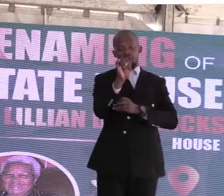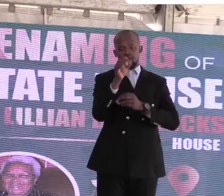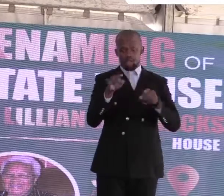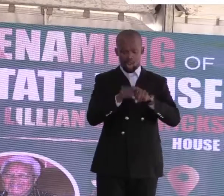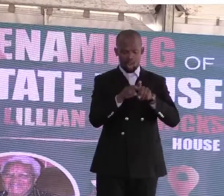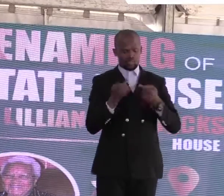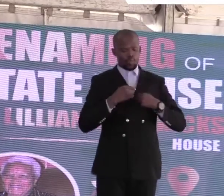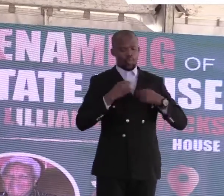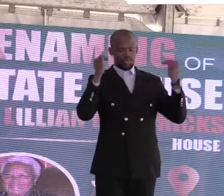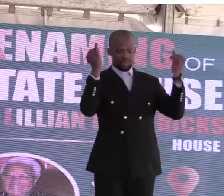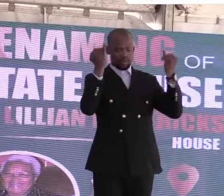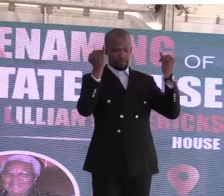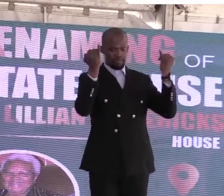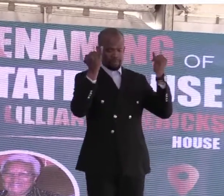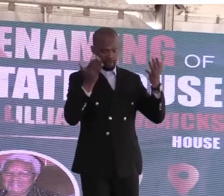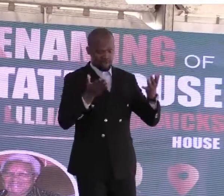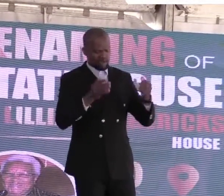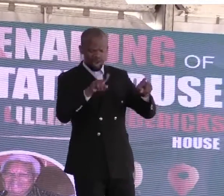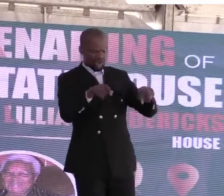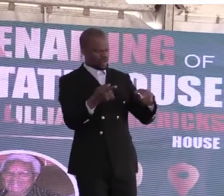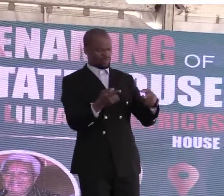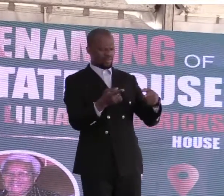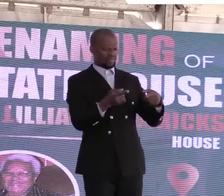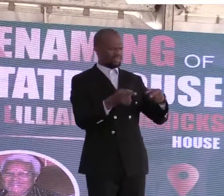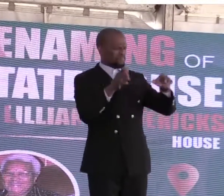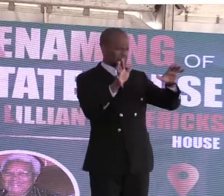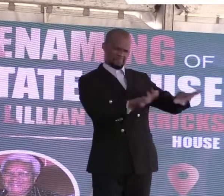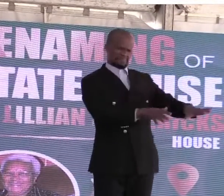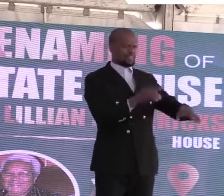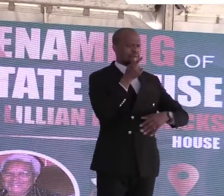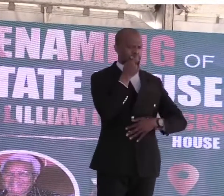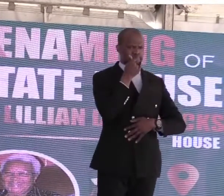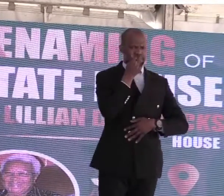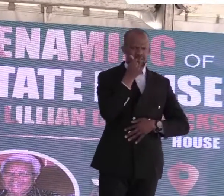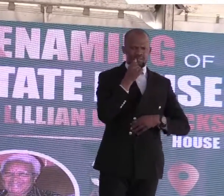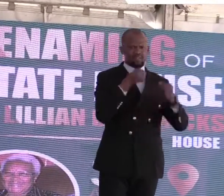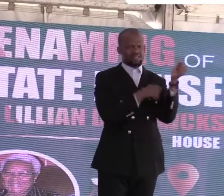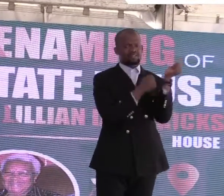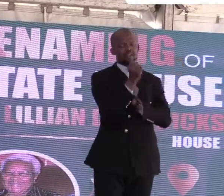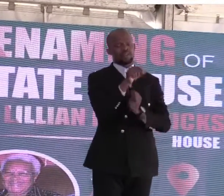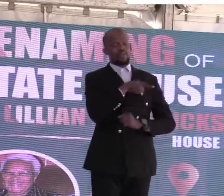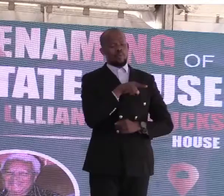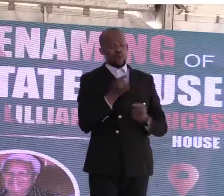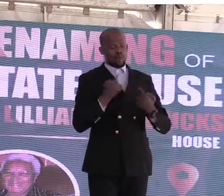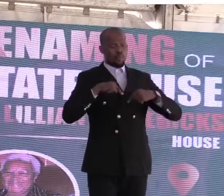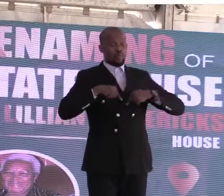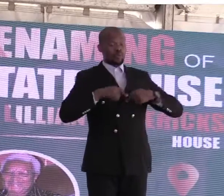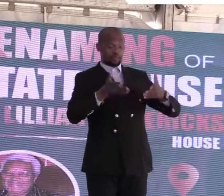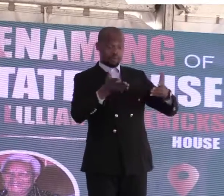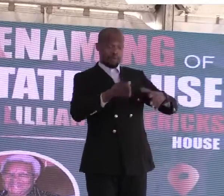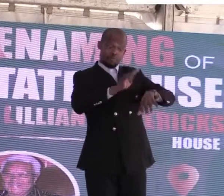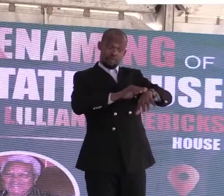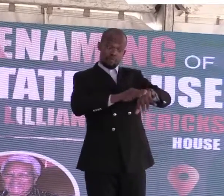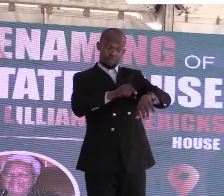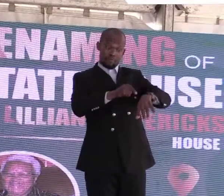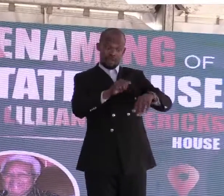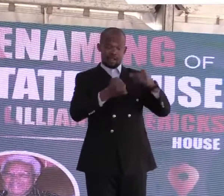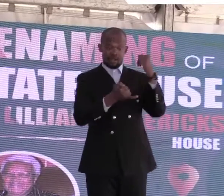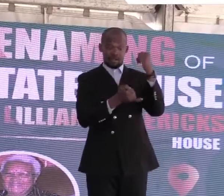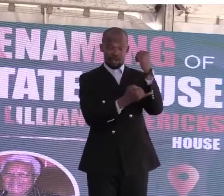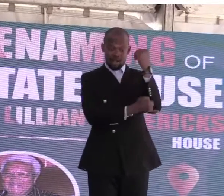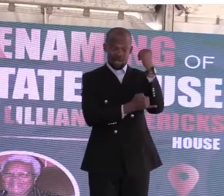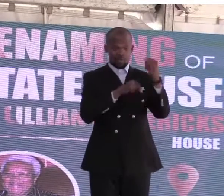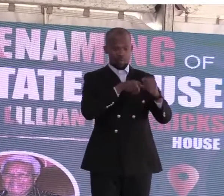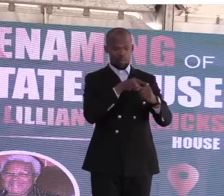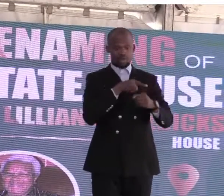we just cannot leave out the men's formation because we are in a mess in our country because of a